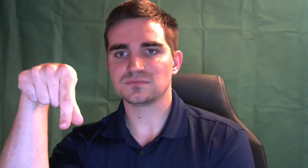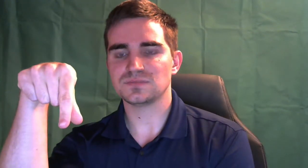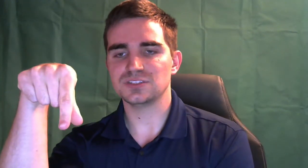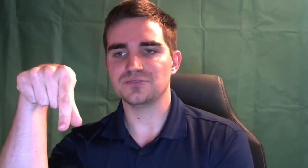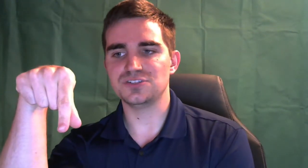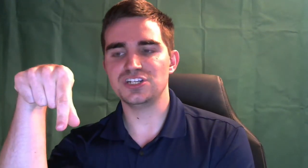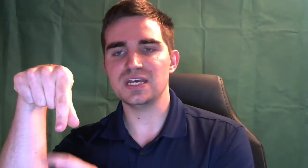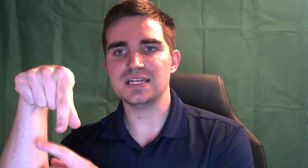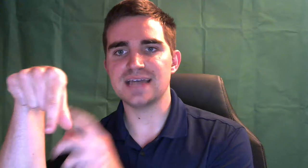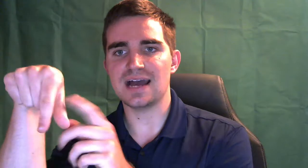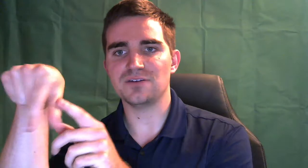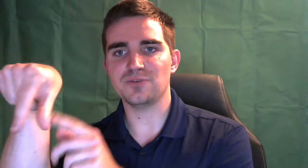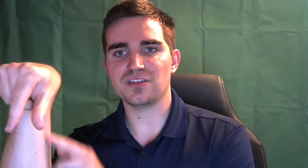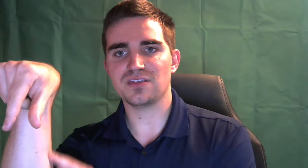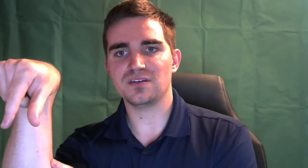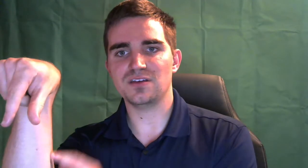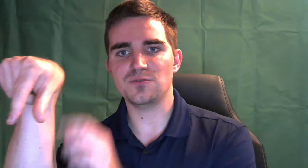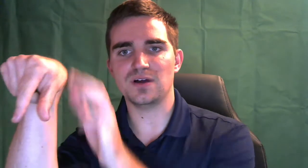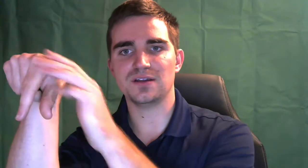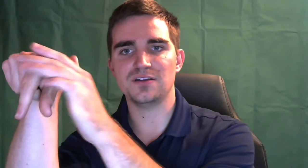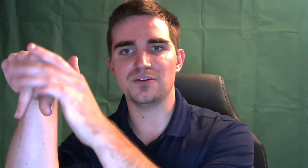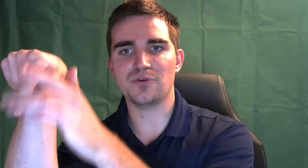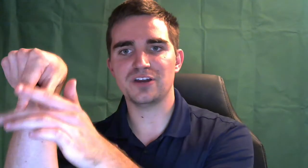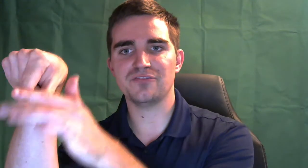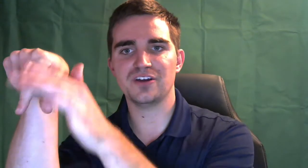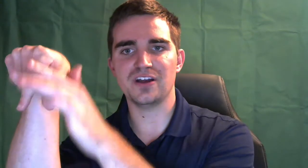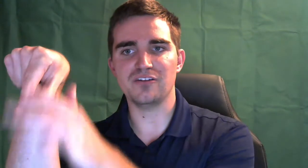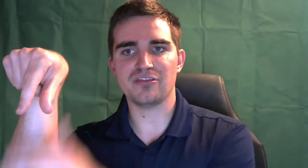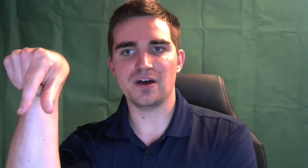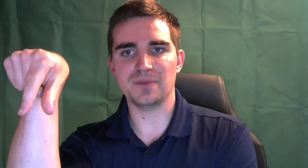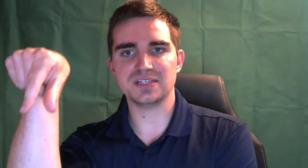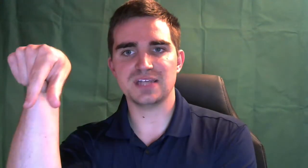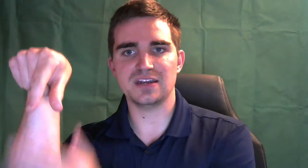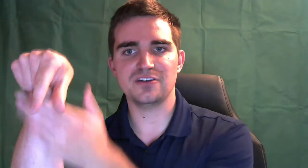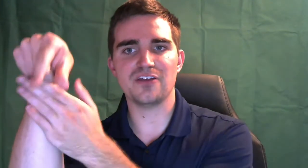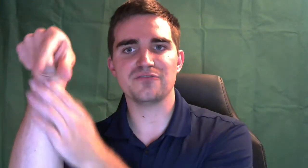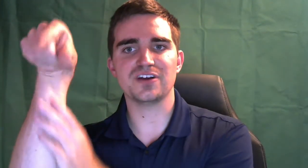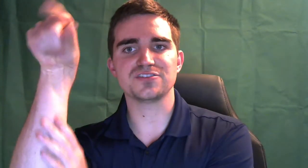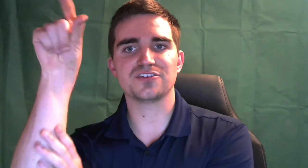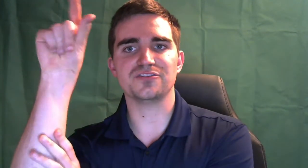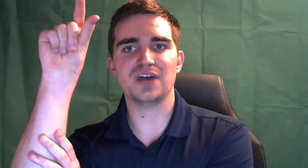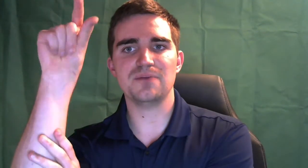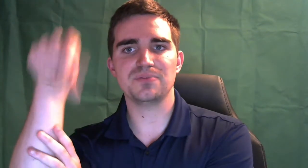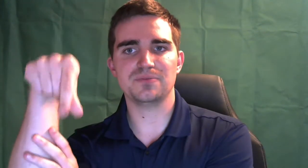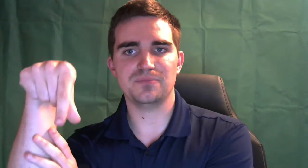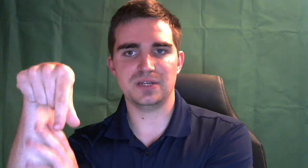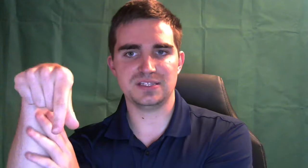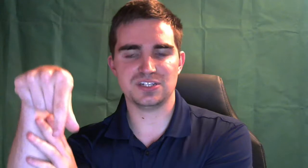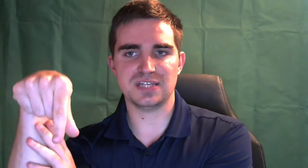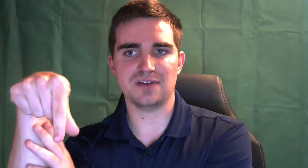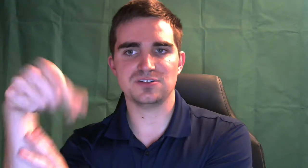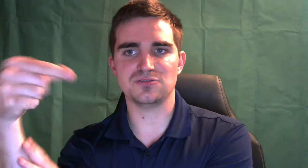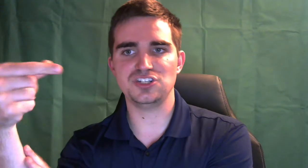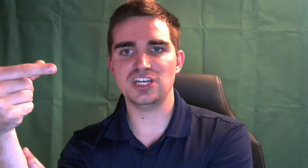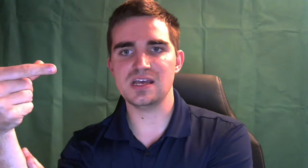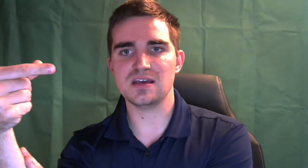So G down with, you want your pointer finger and your thumb extended, your other fingers curled up, but it's just down. So G